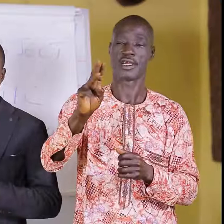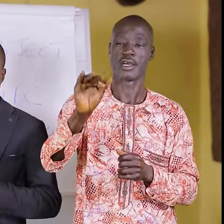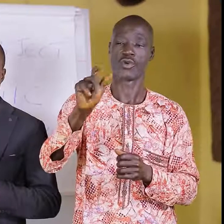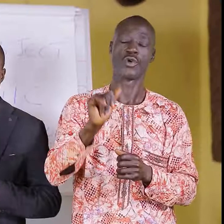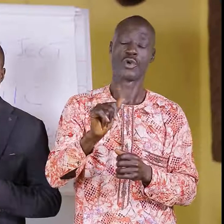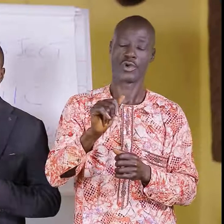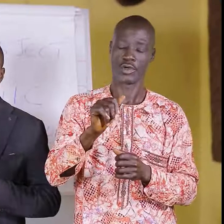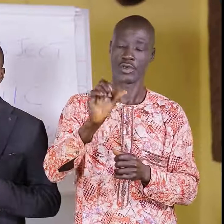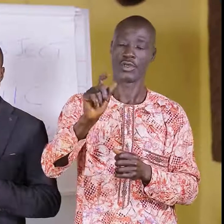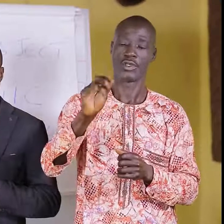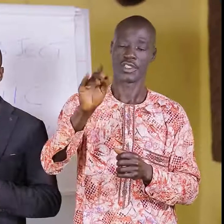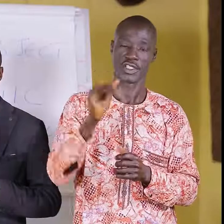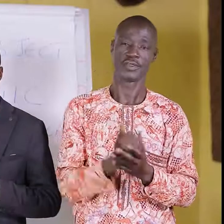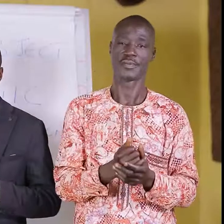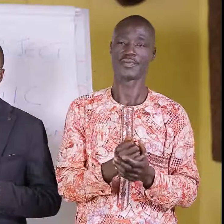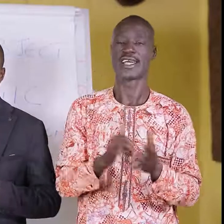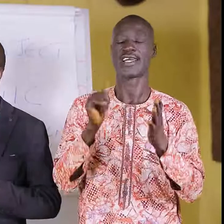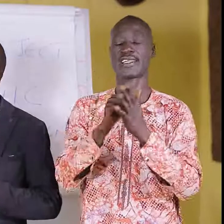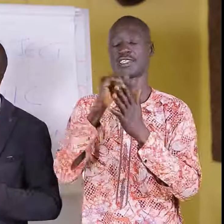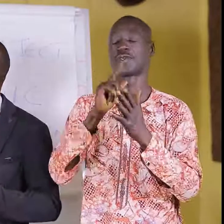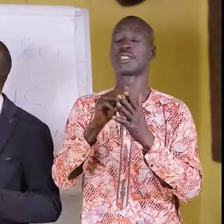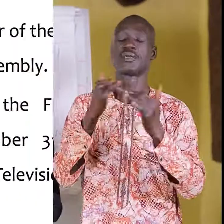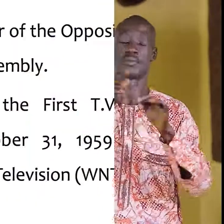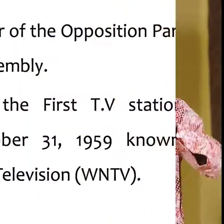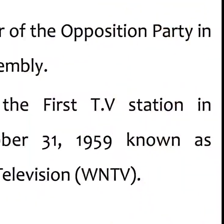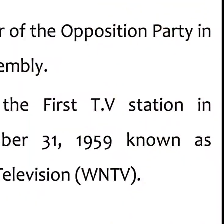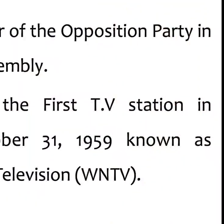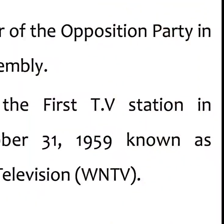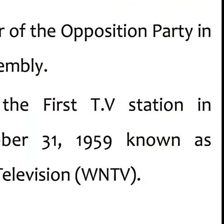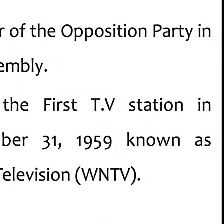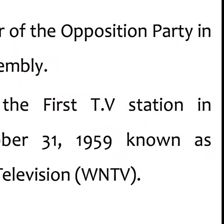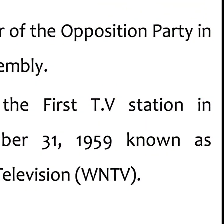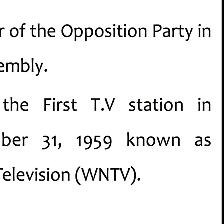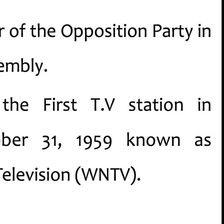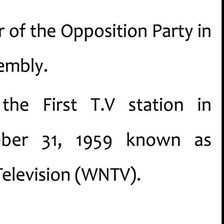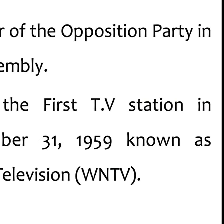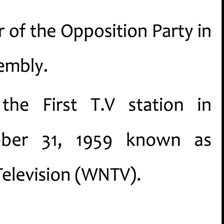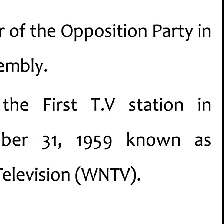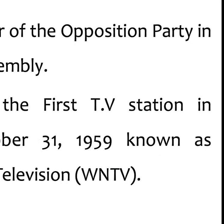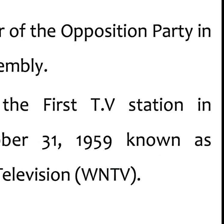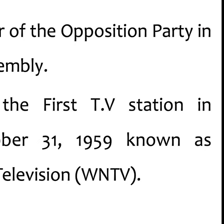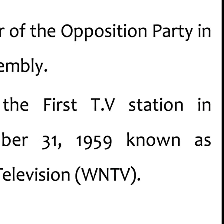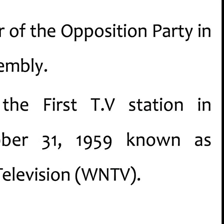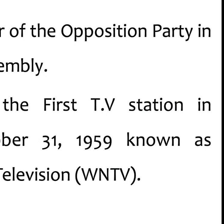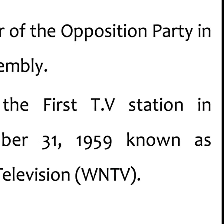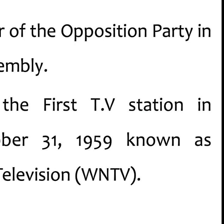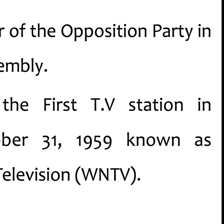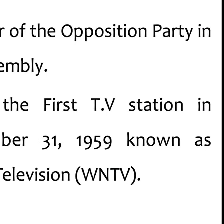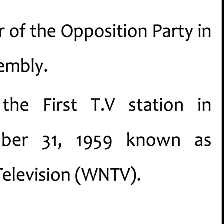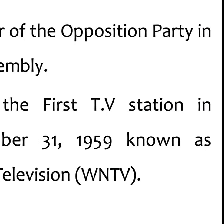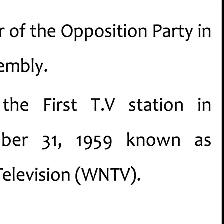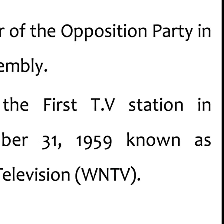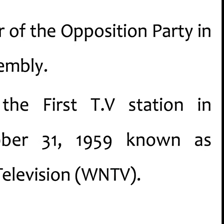Liberty Stadium that has now been renamed after him. He was the leader of the opposition party in the House